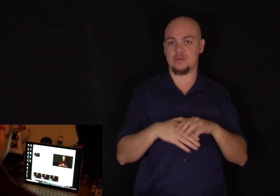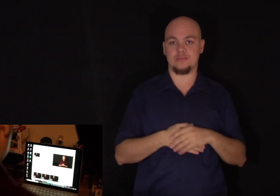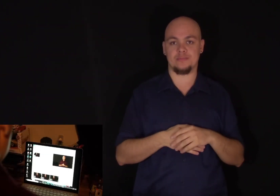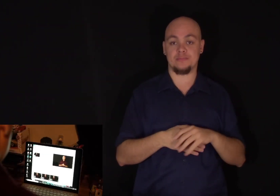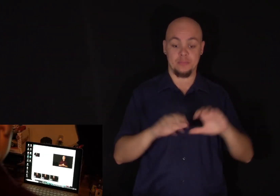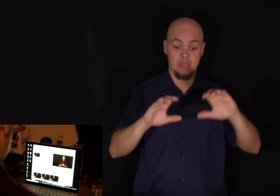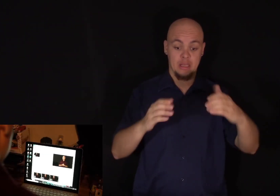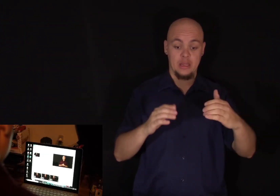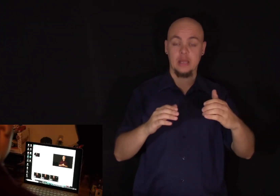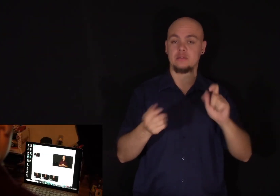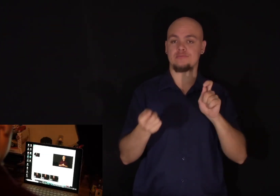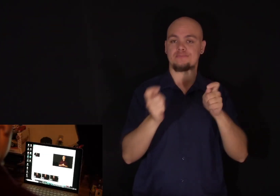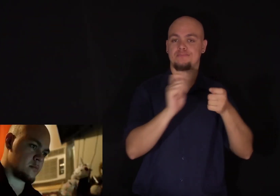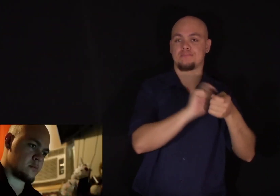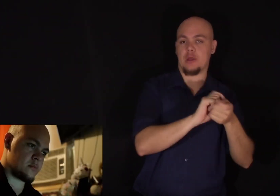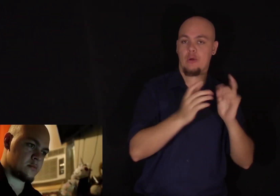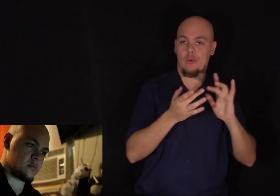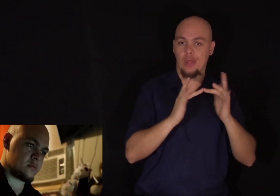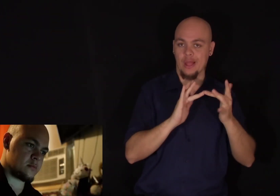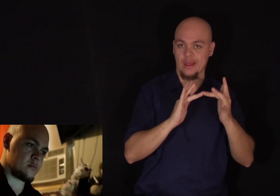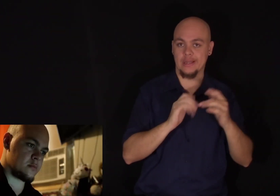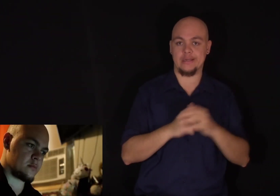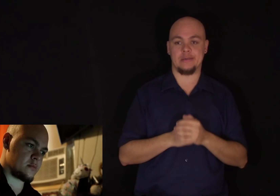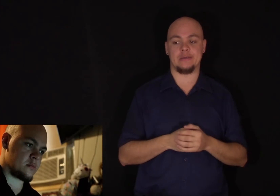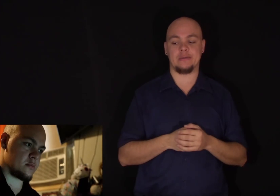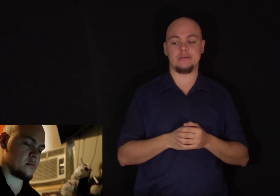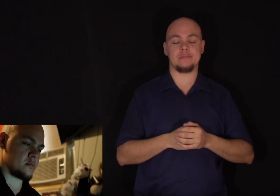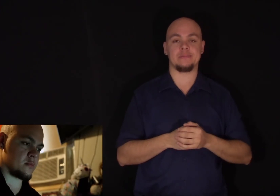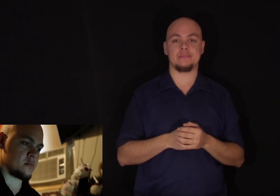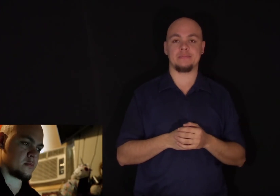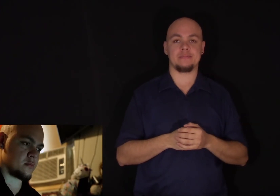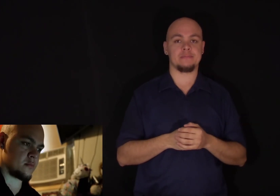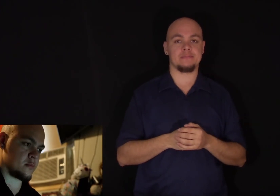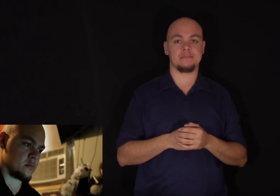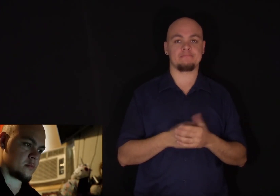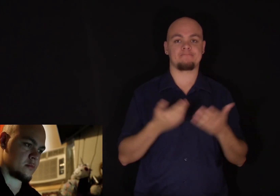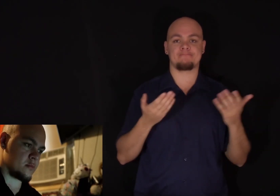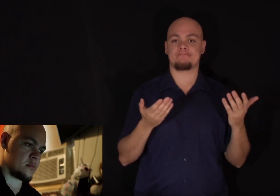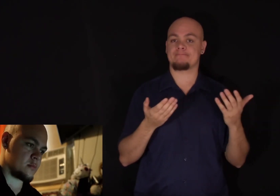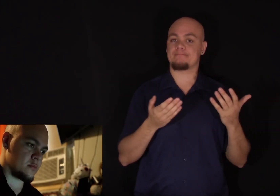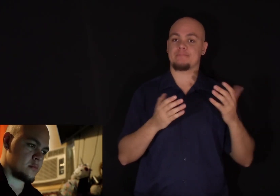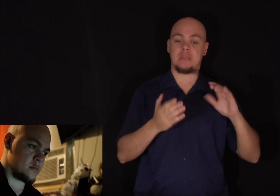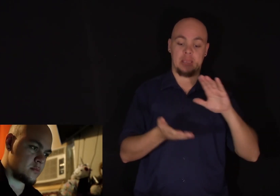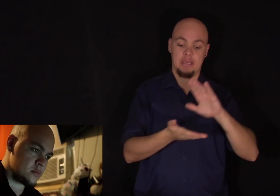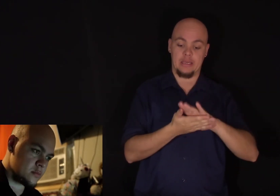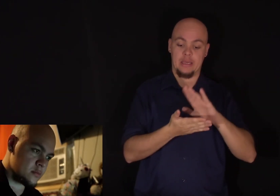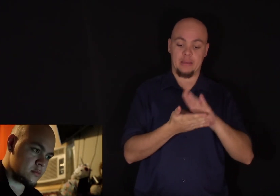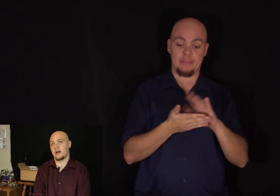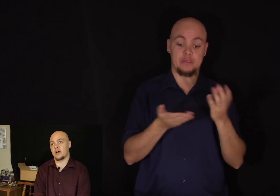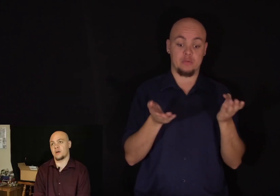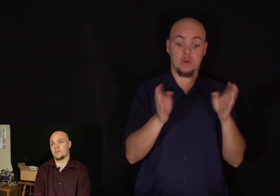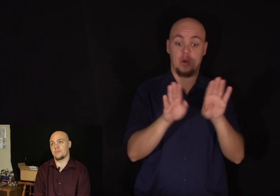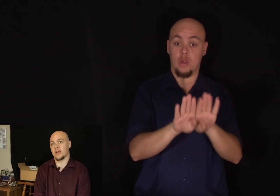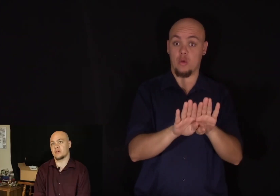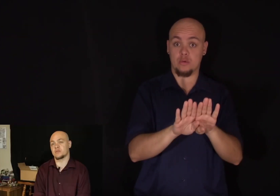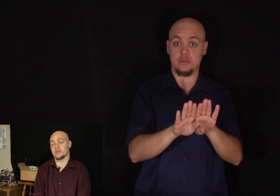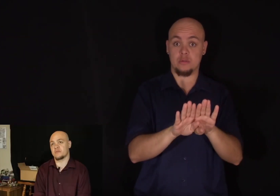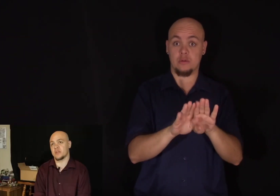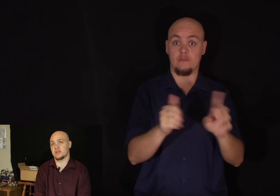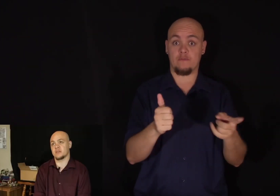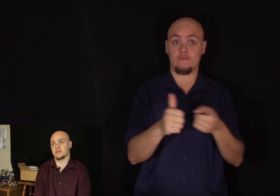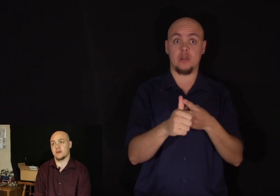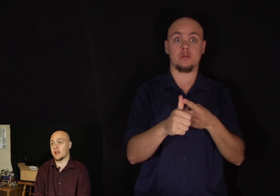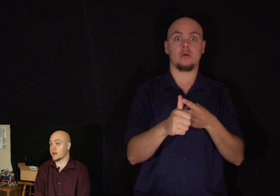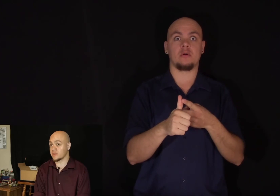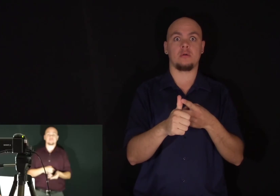classes got shifted online. The minute that the campus was closed, my goal